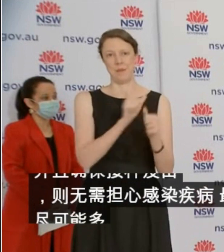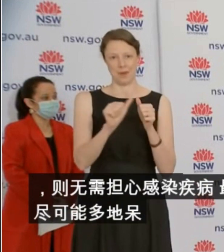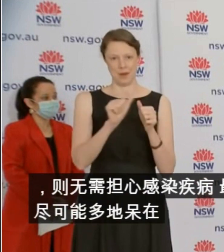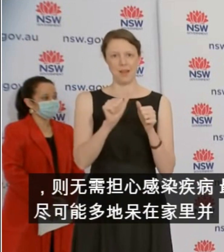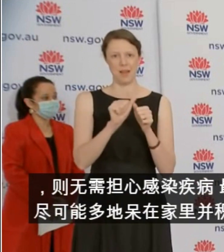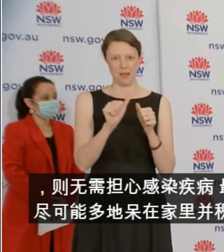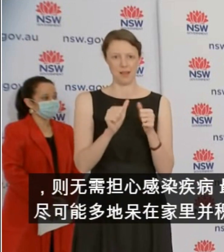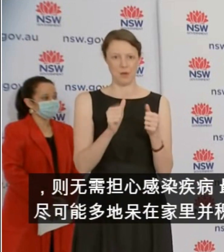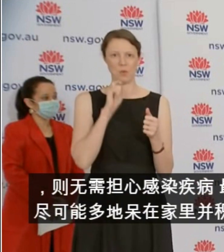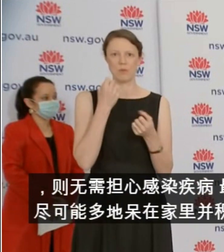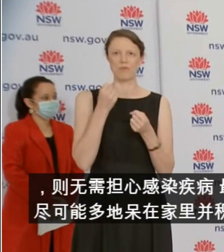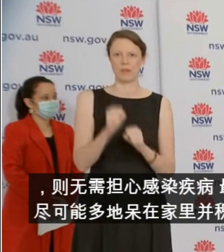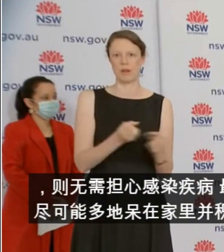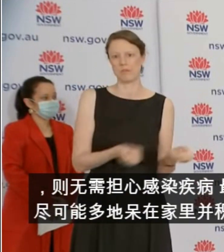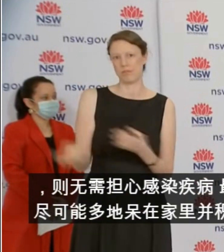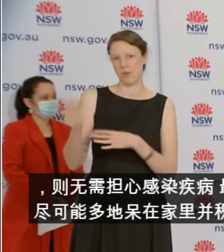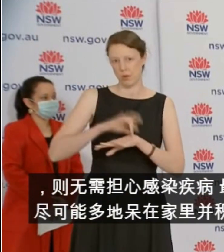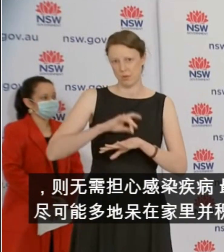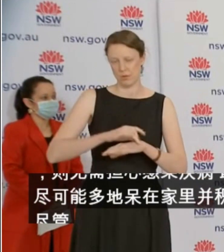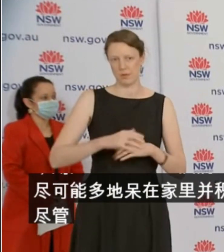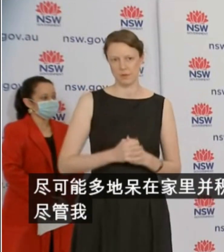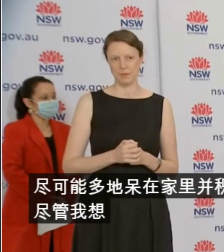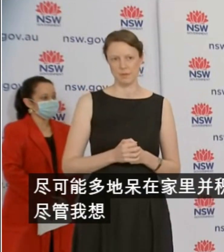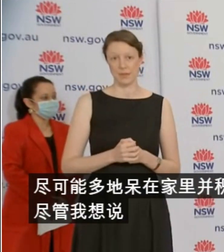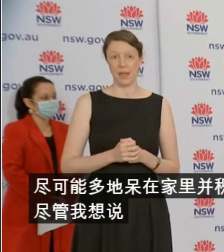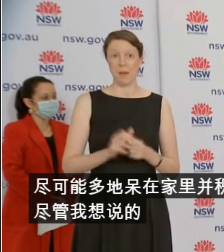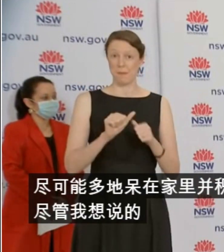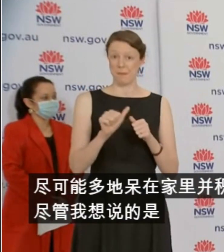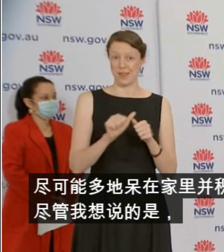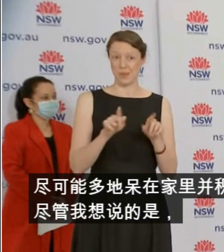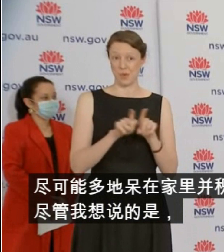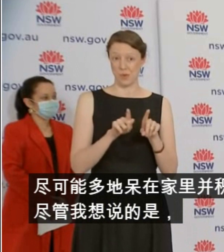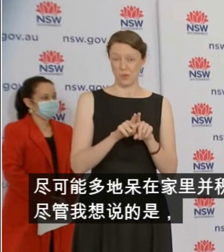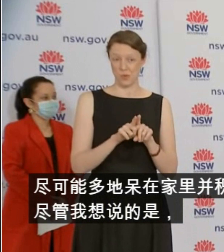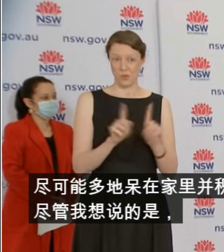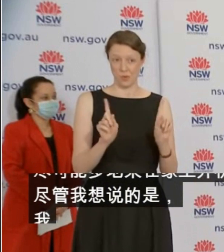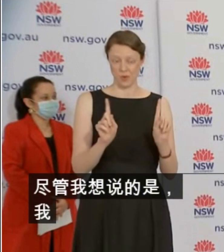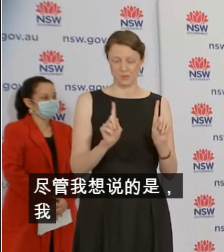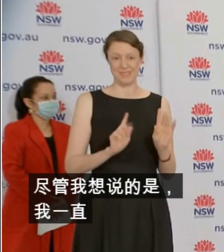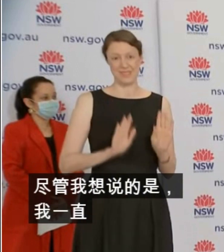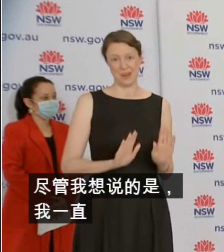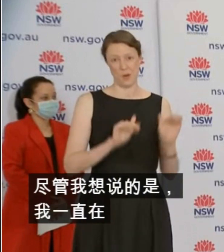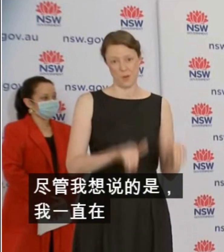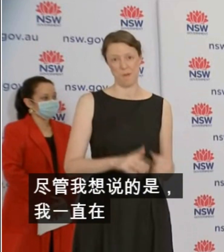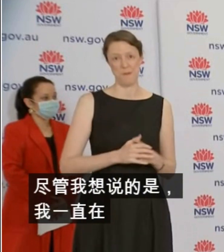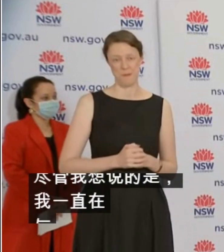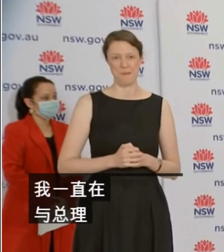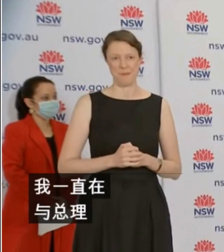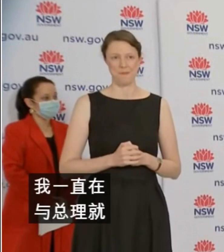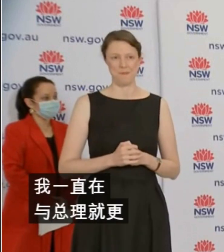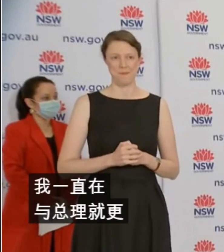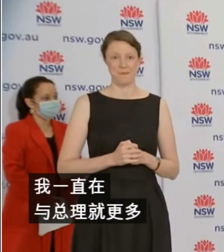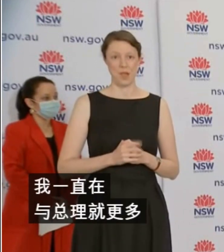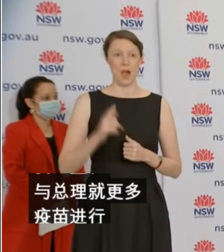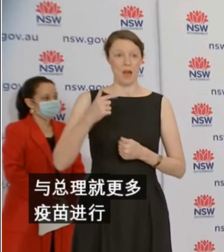home as much as possible and get vaccinated. Positively, though, I do want to say that I've been having ongoing conversations with the